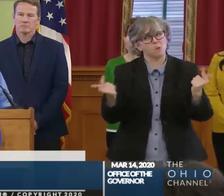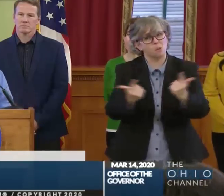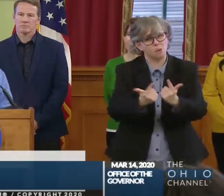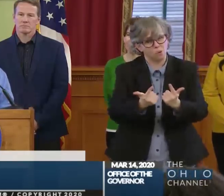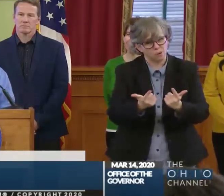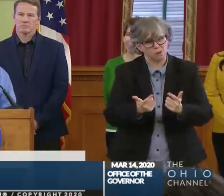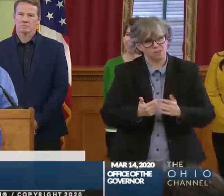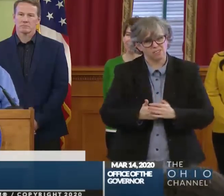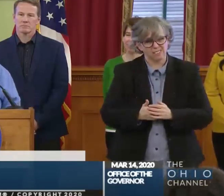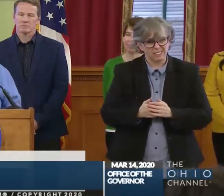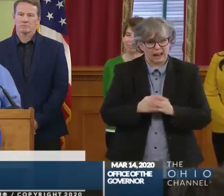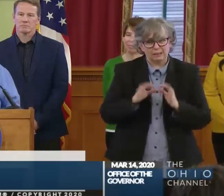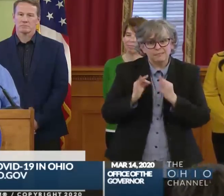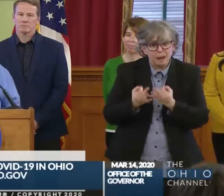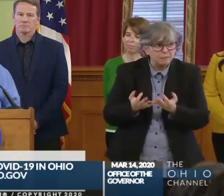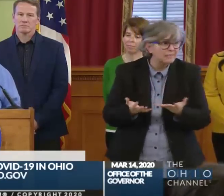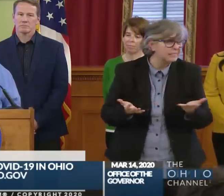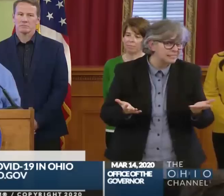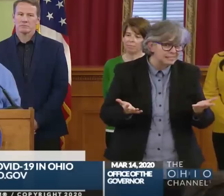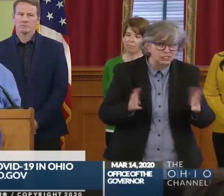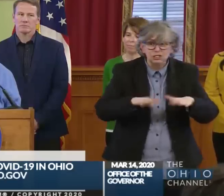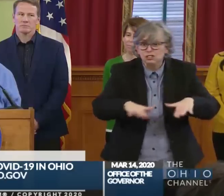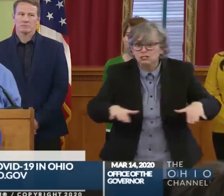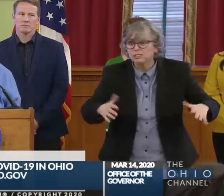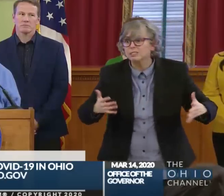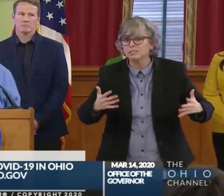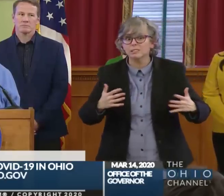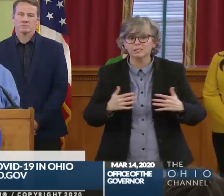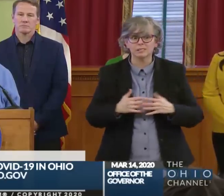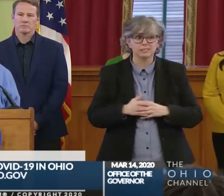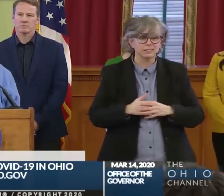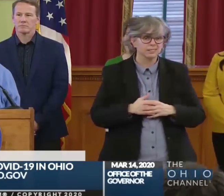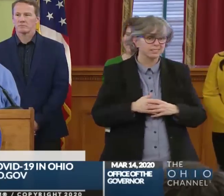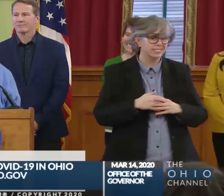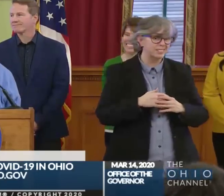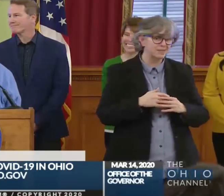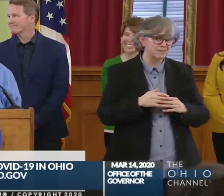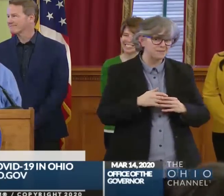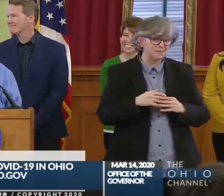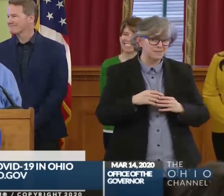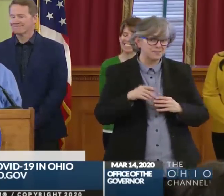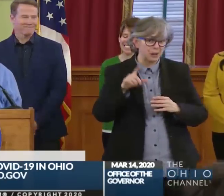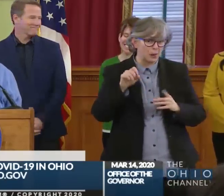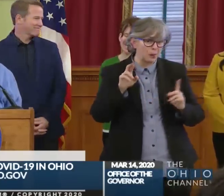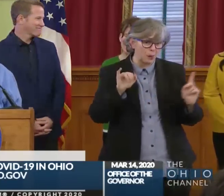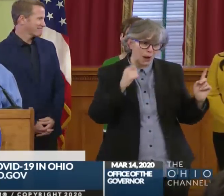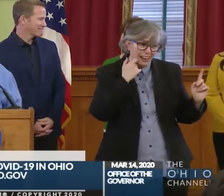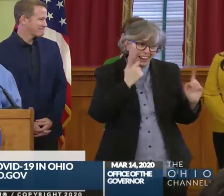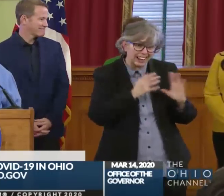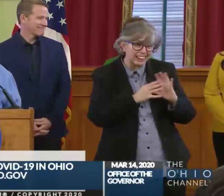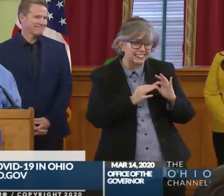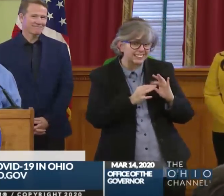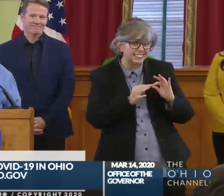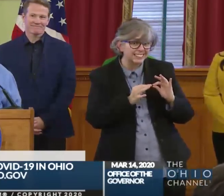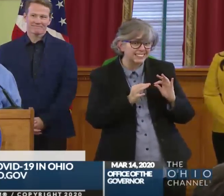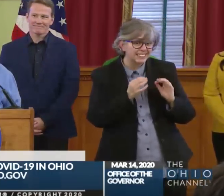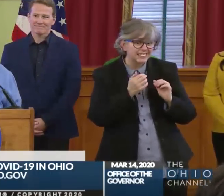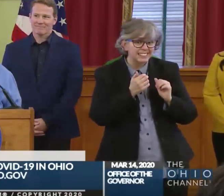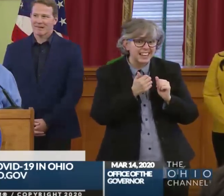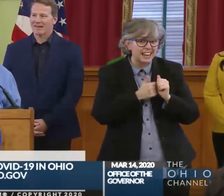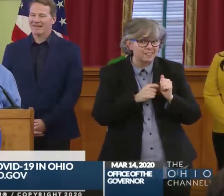family is. So everyone has as Lori said, everybody has sort of their own diversions. I'm not going to give you my